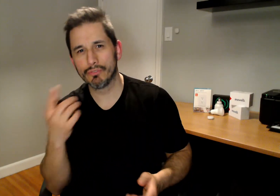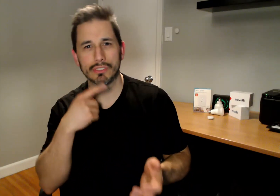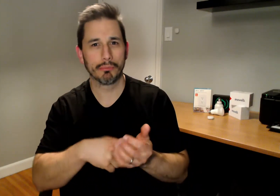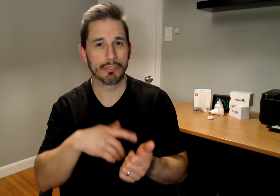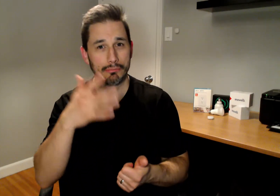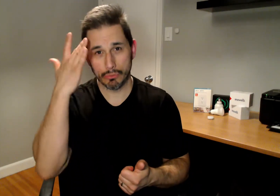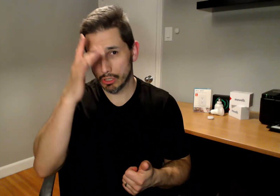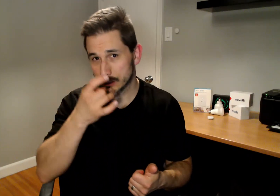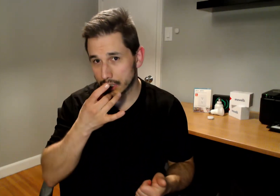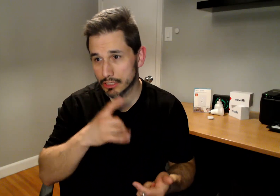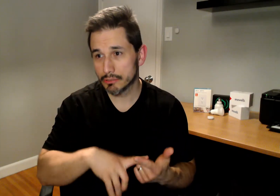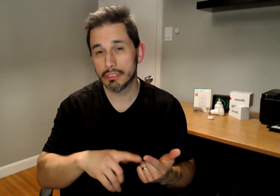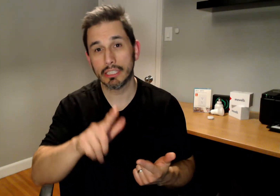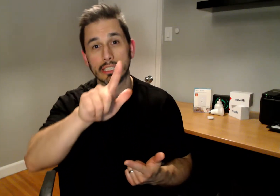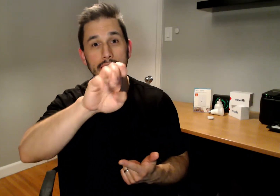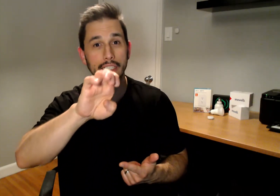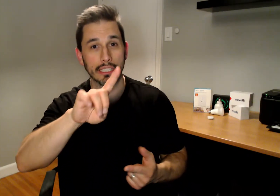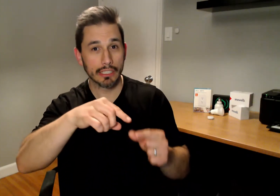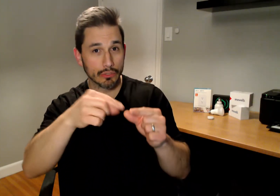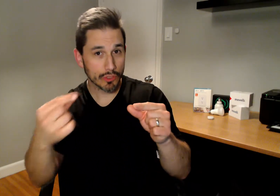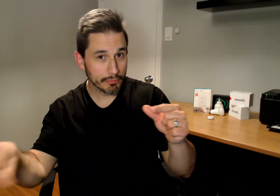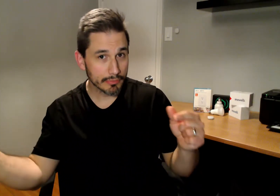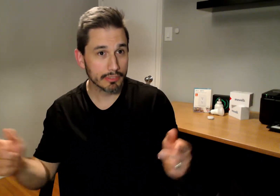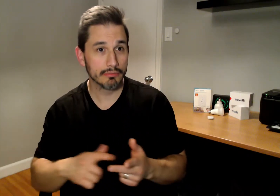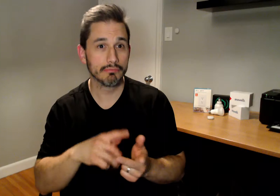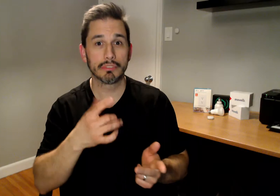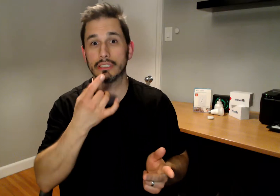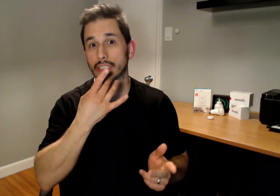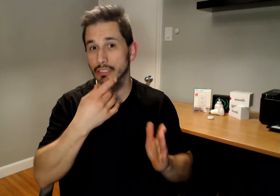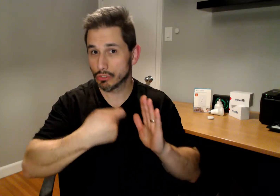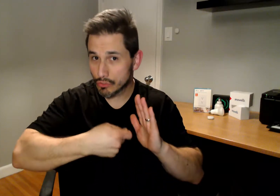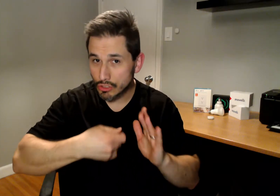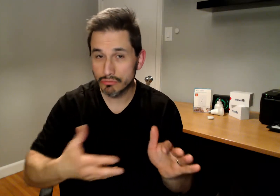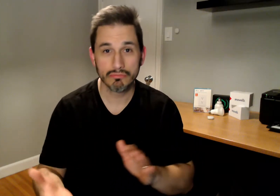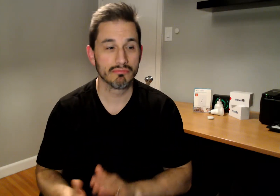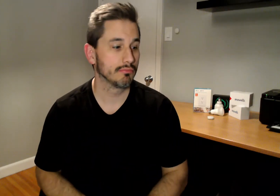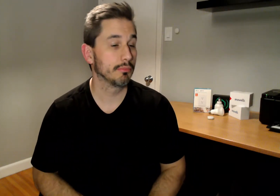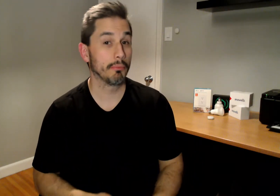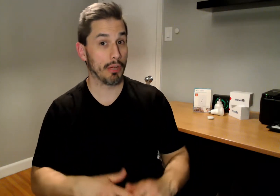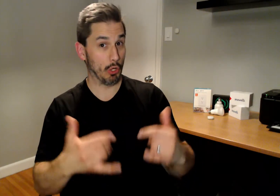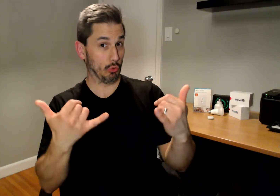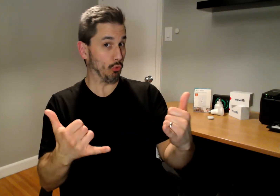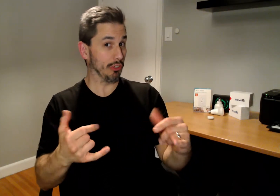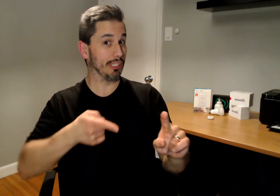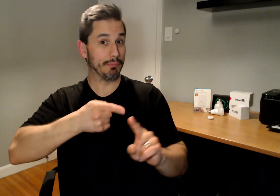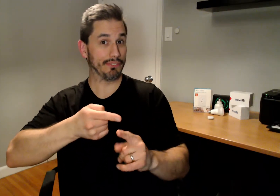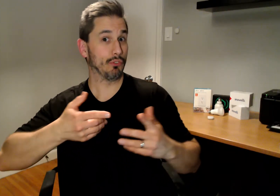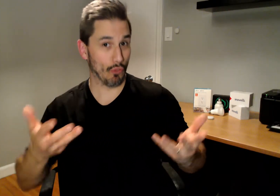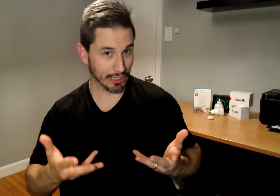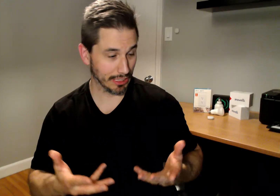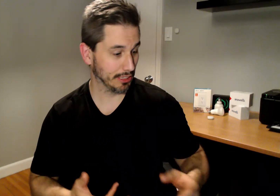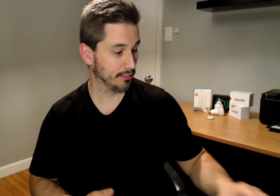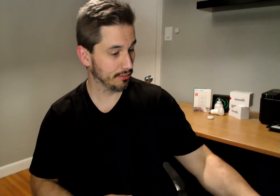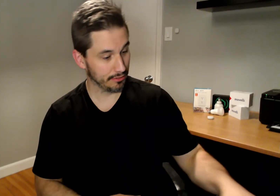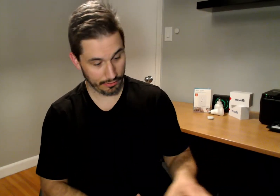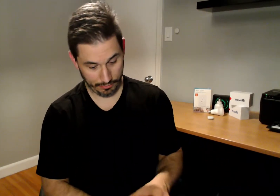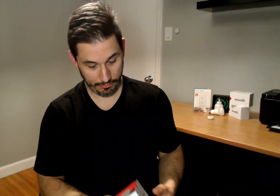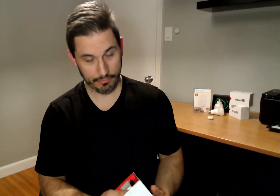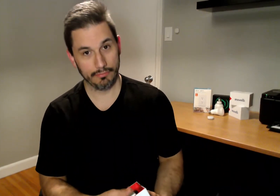devices. Some of these are smart lights, LED strips, smart switches, and we're going to be focusing on